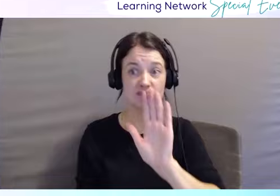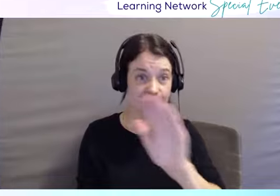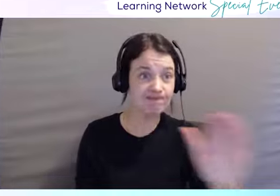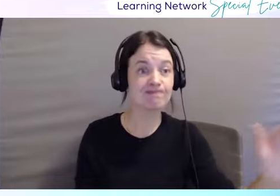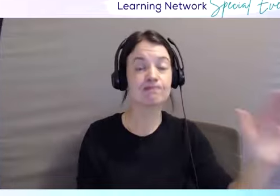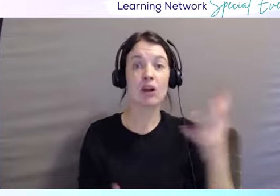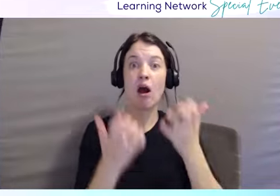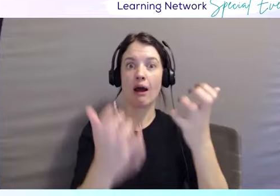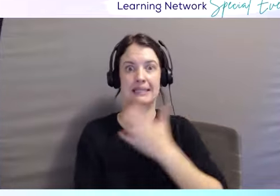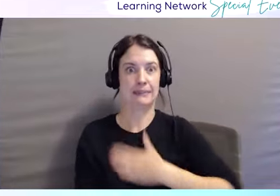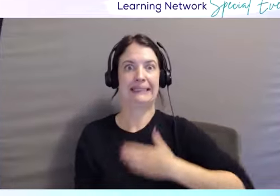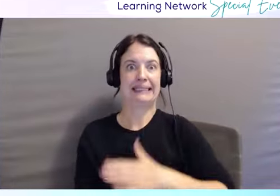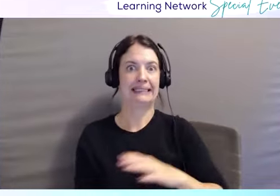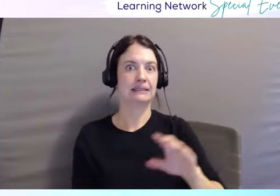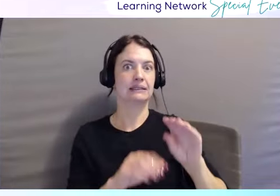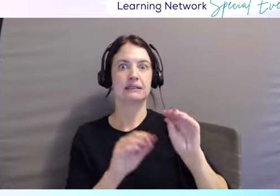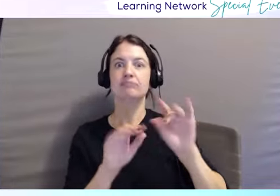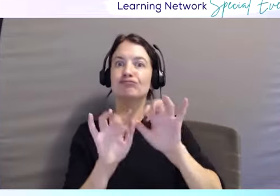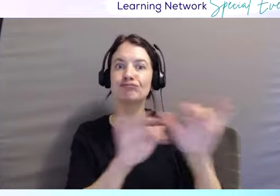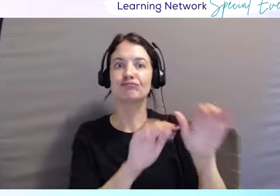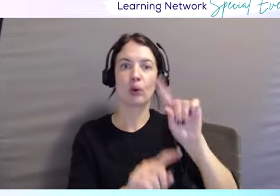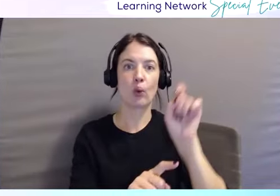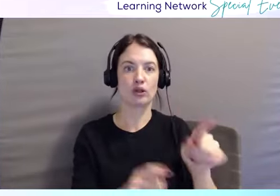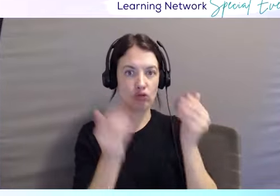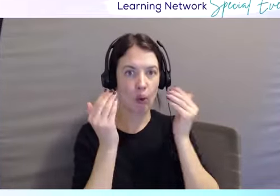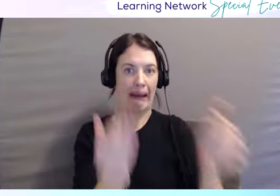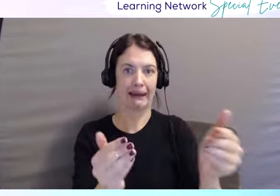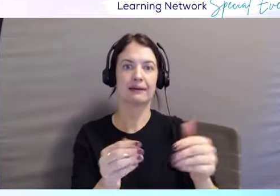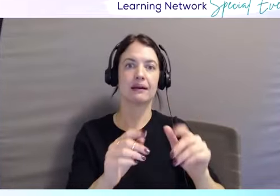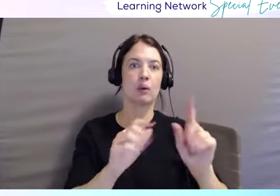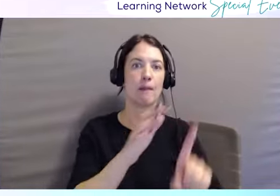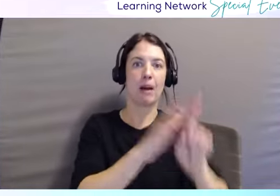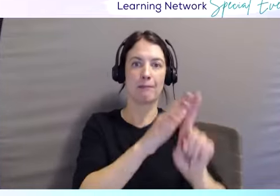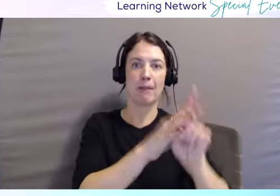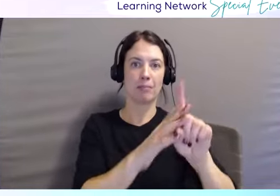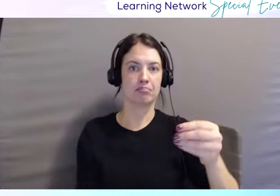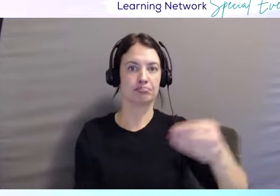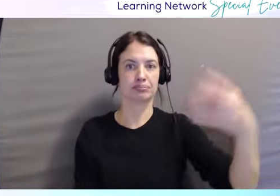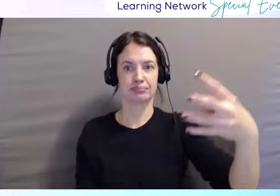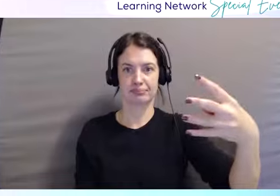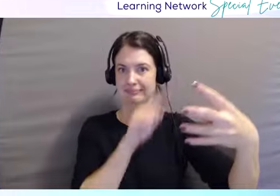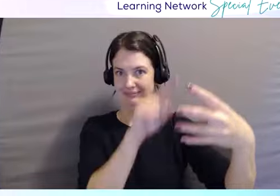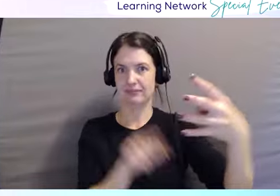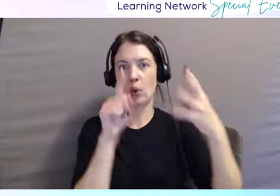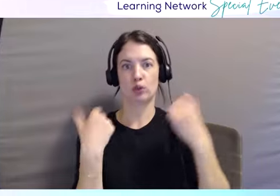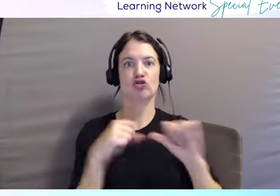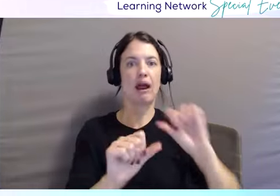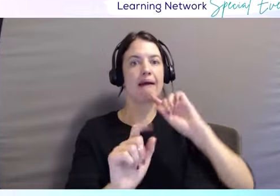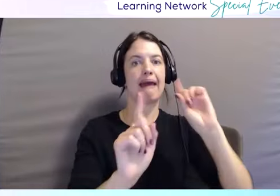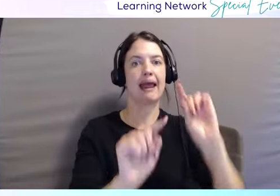questions in the Zoom Q&A box, and we'll do our best to address as many as possible. So Dr. Greaves, I'm just going to switch